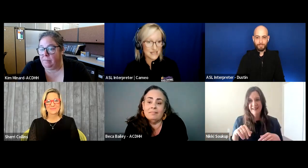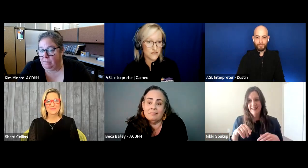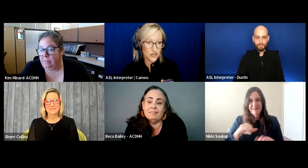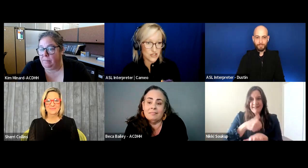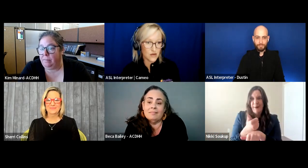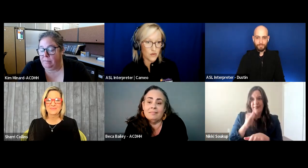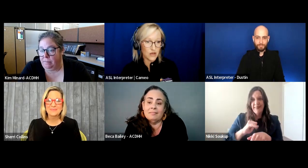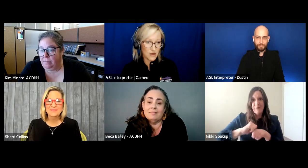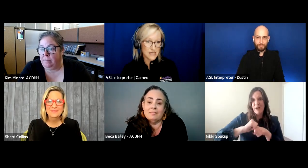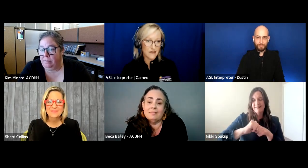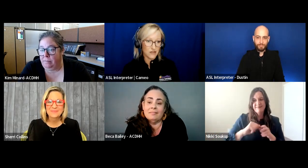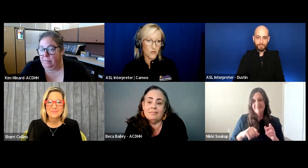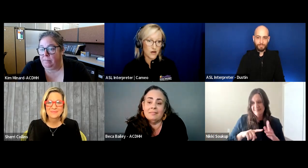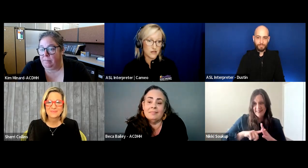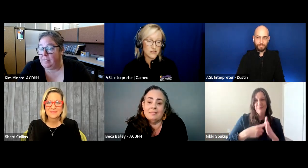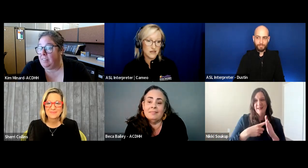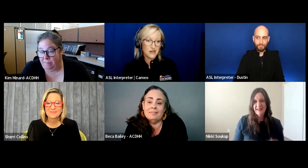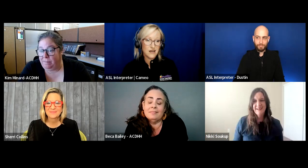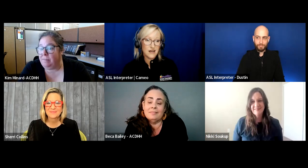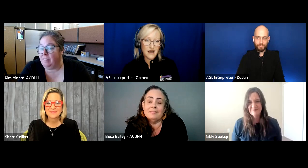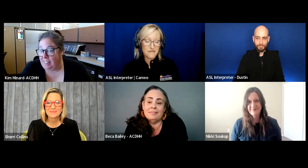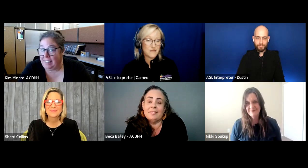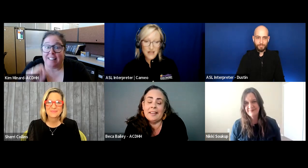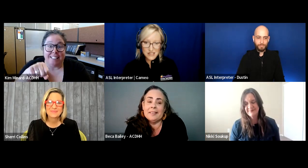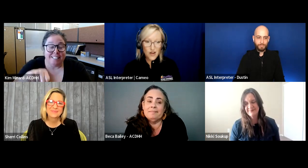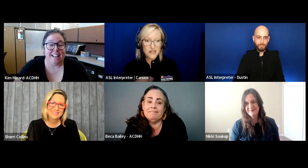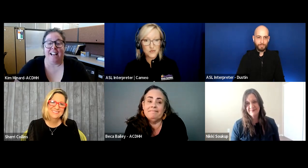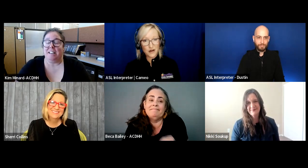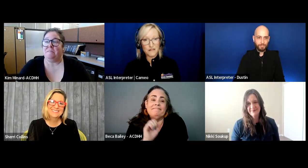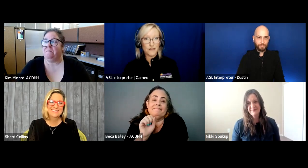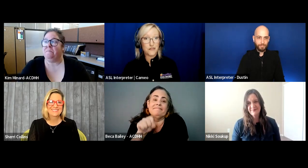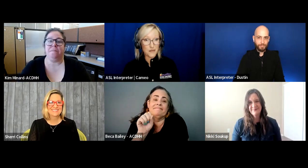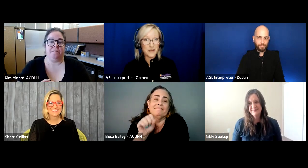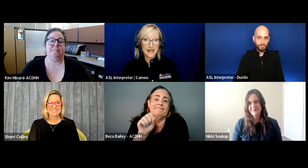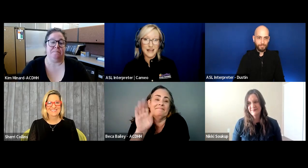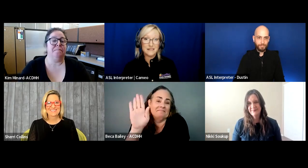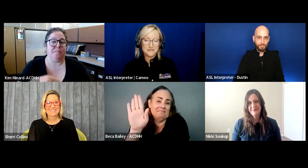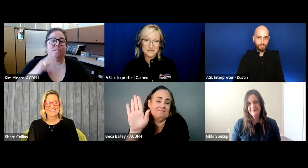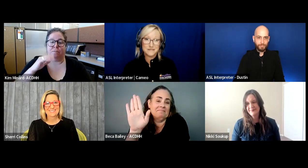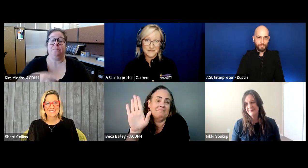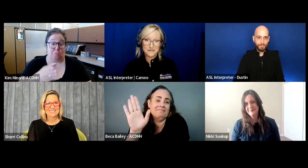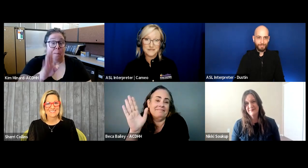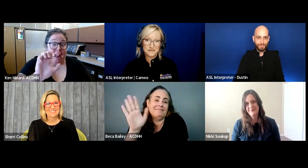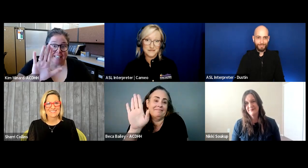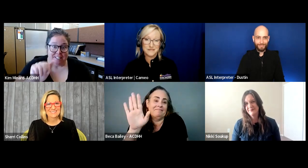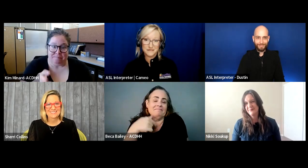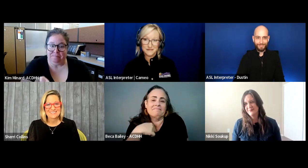the kinds of changes that we want to have in the world, as long as we are involved from the beginning.